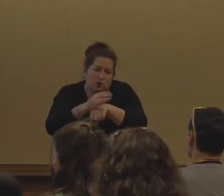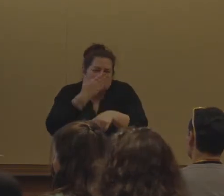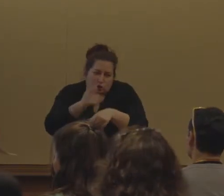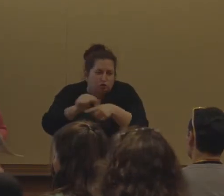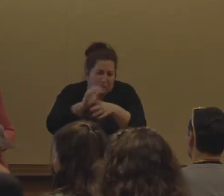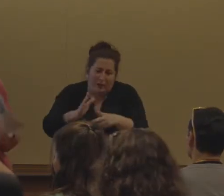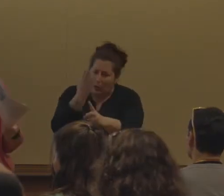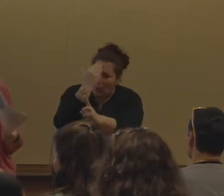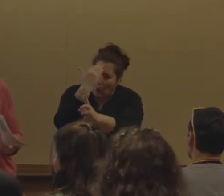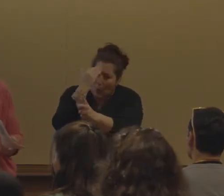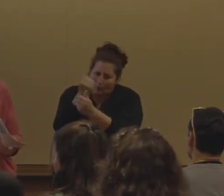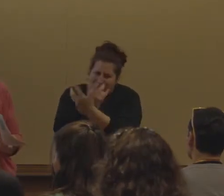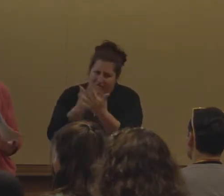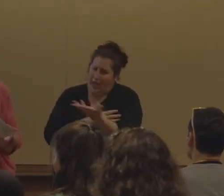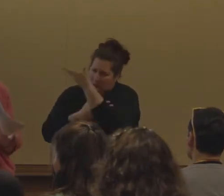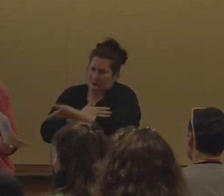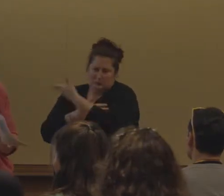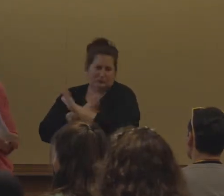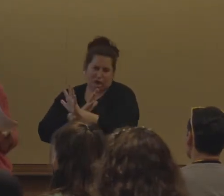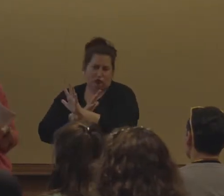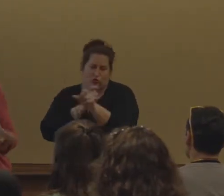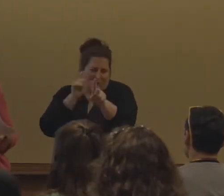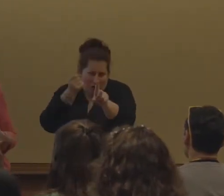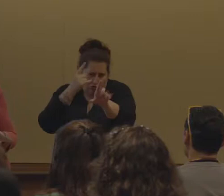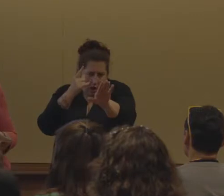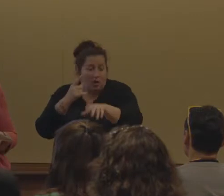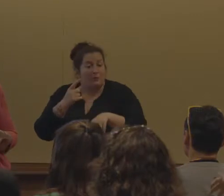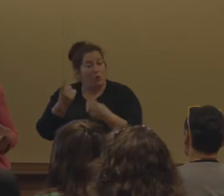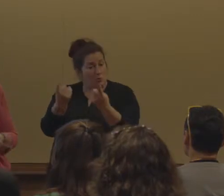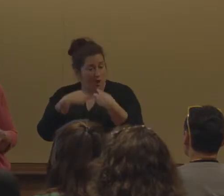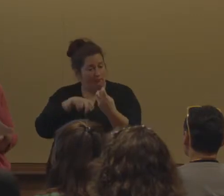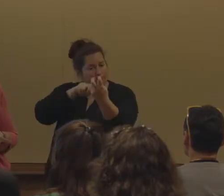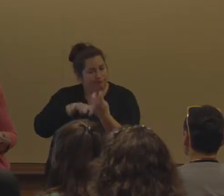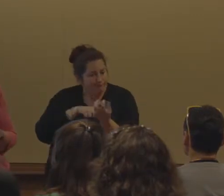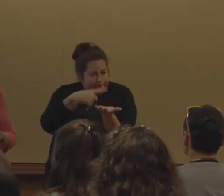training and they know all this. The most important thing is you come in and you really talk about